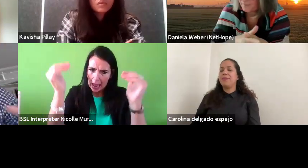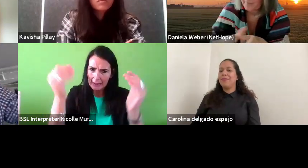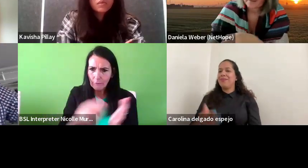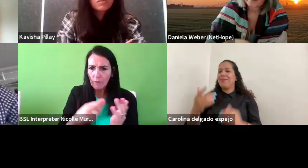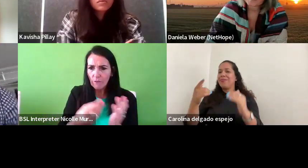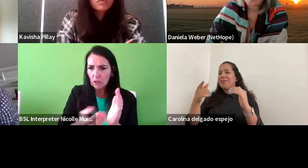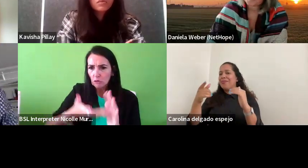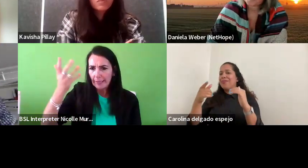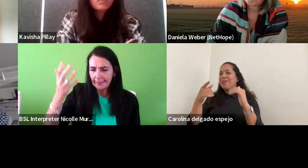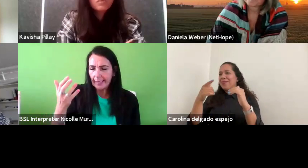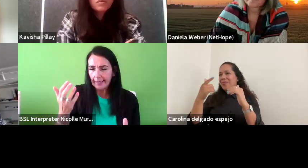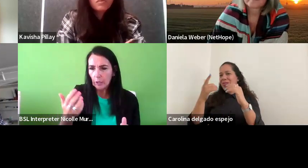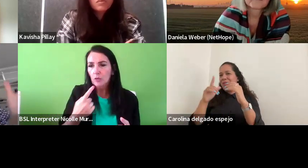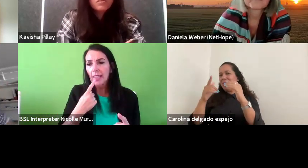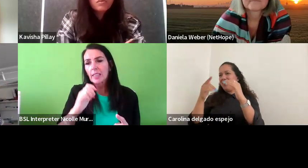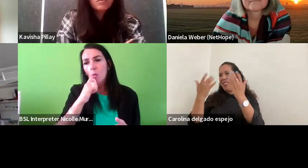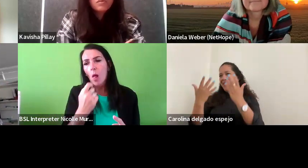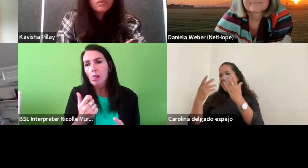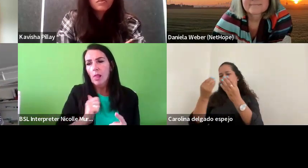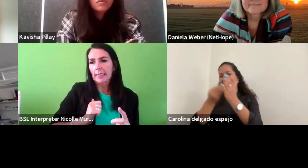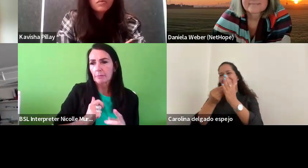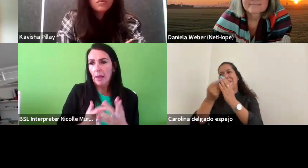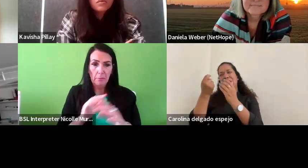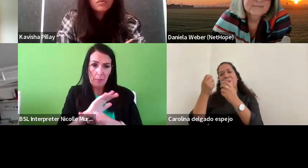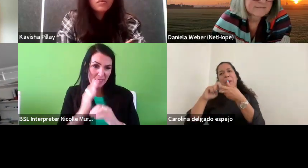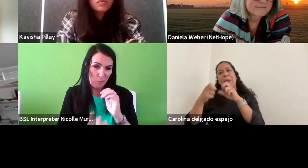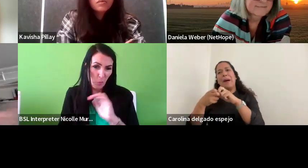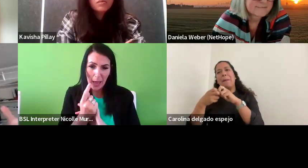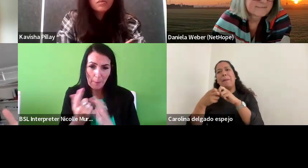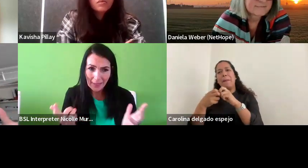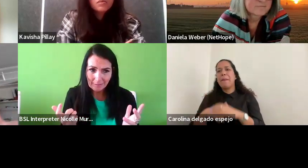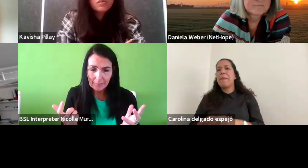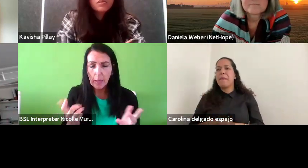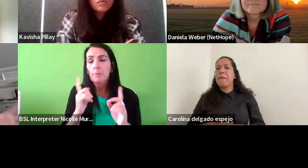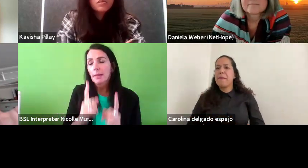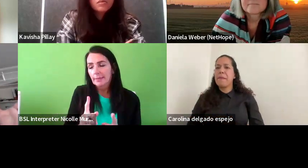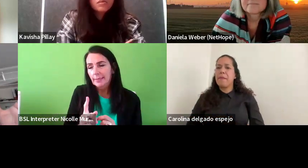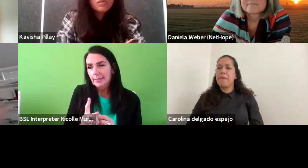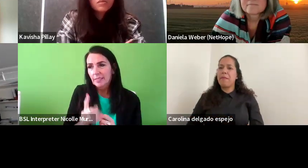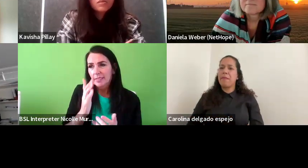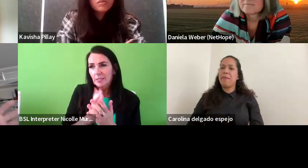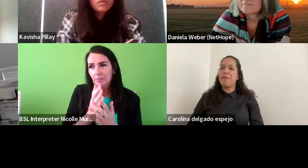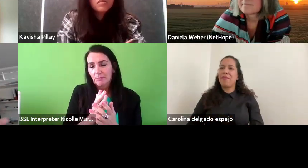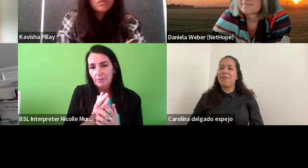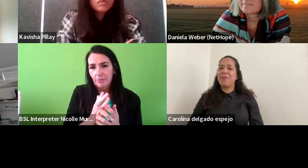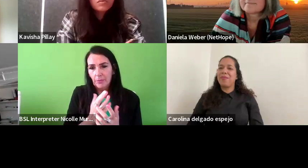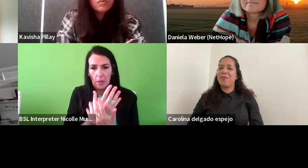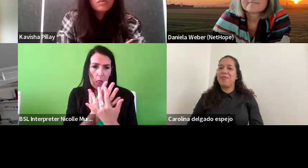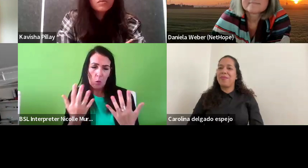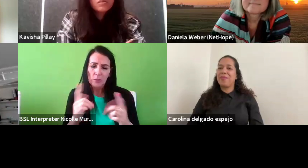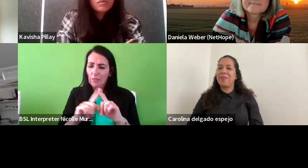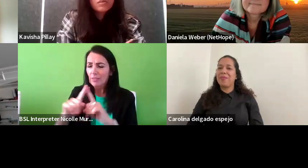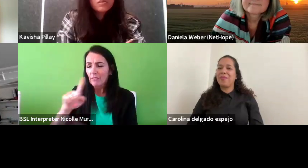for whatever may happen or not happen, so to speak. Let's hope not. But the point being, again, for so many